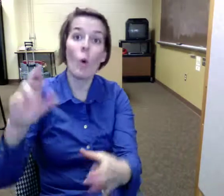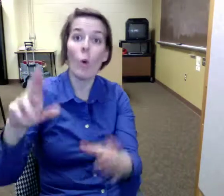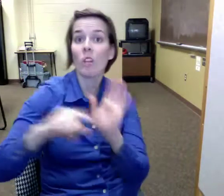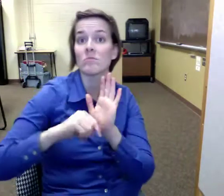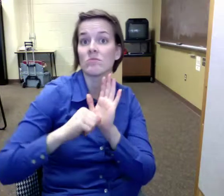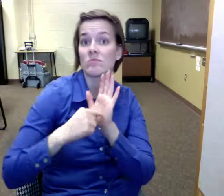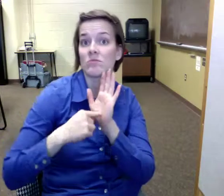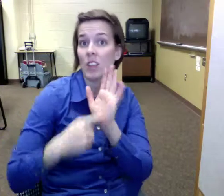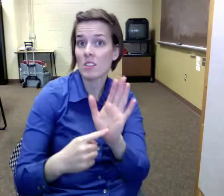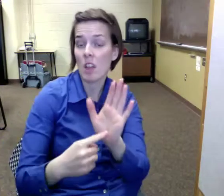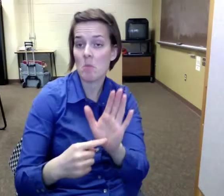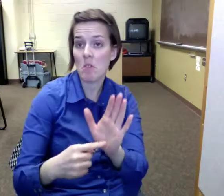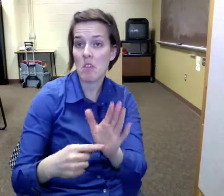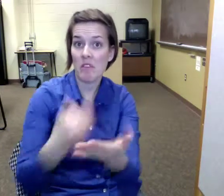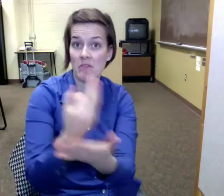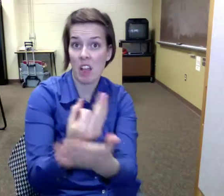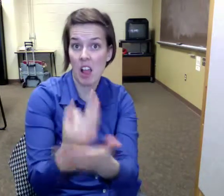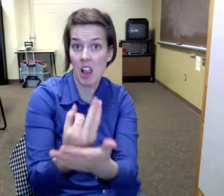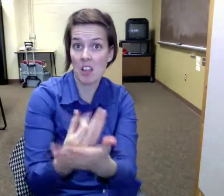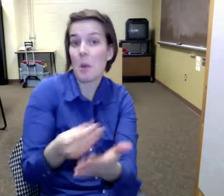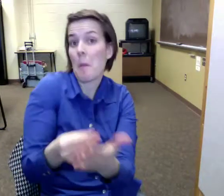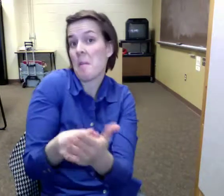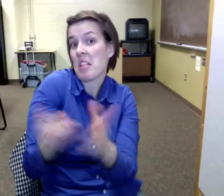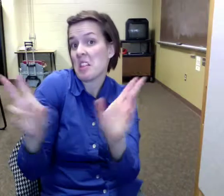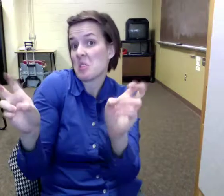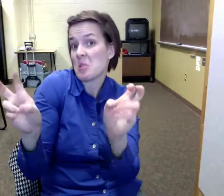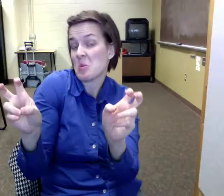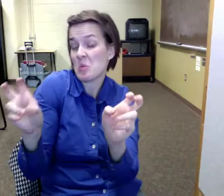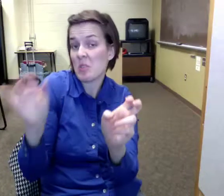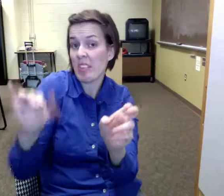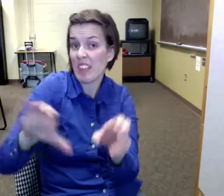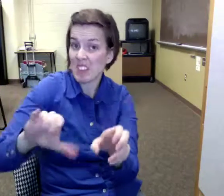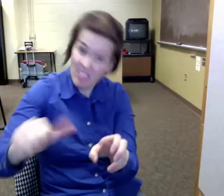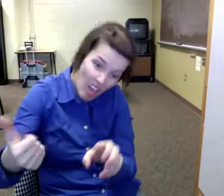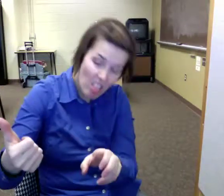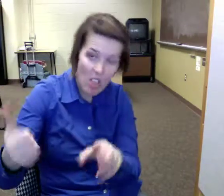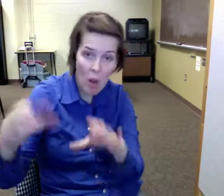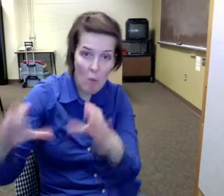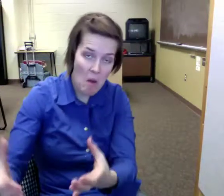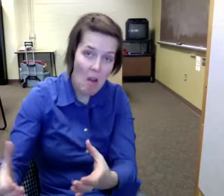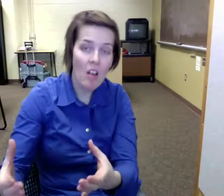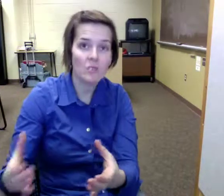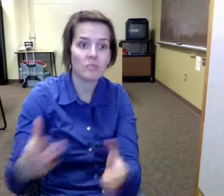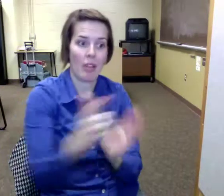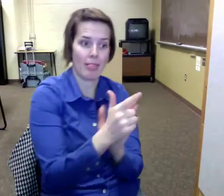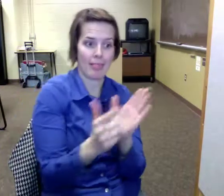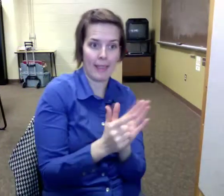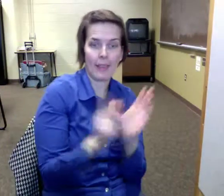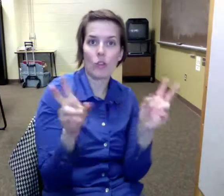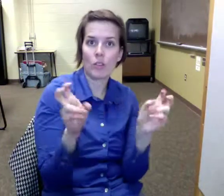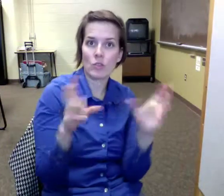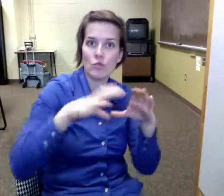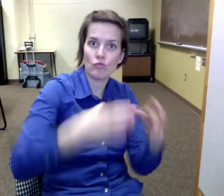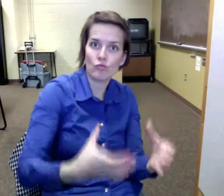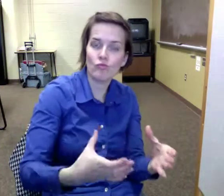issues? That's another subtopic or component part. Are you going to talk about it in terms of legal issues? Is it a religious problem